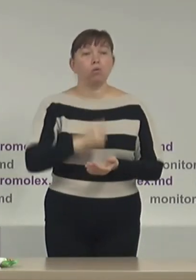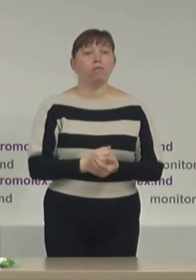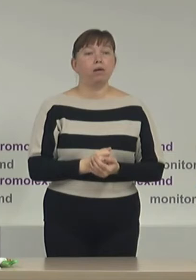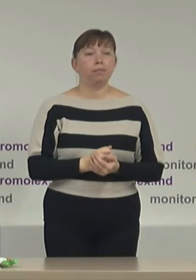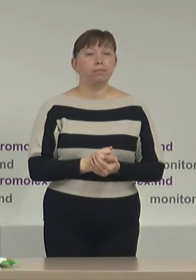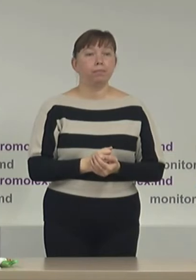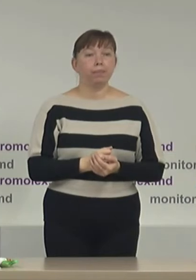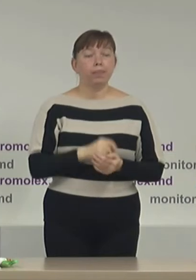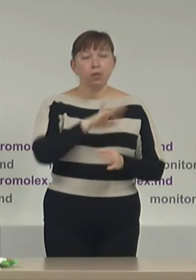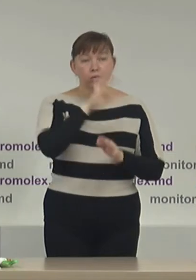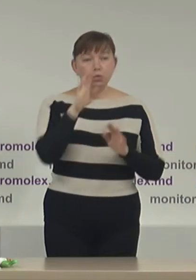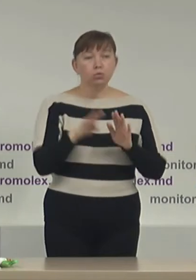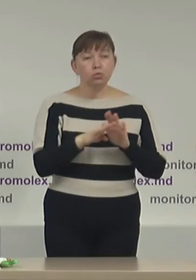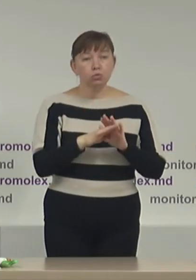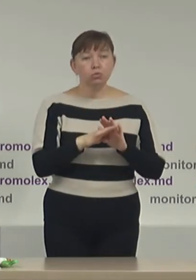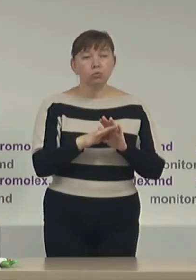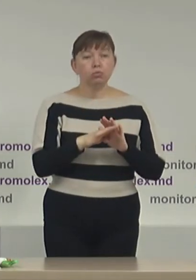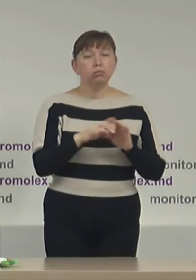Moscow,